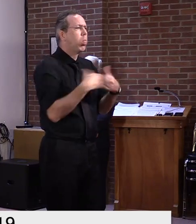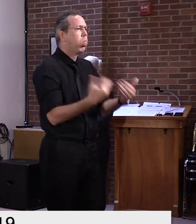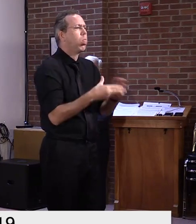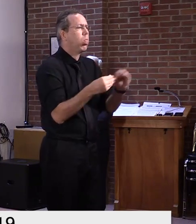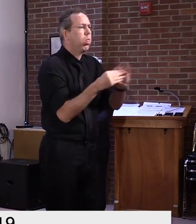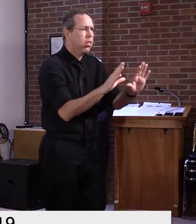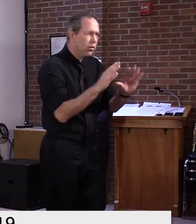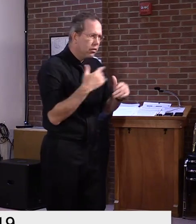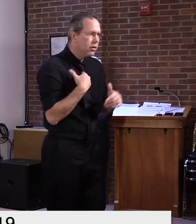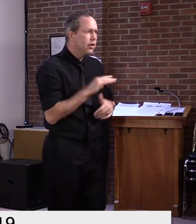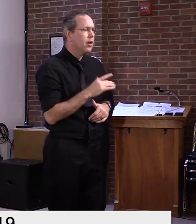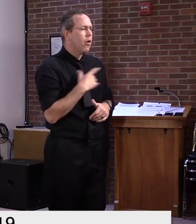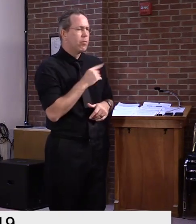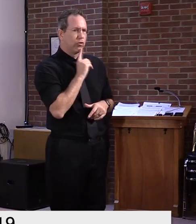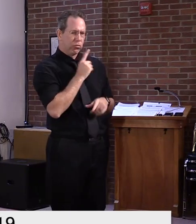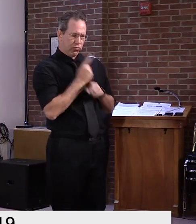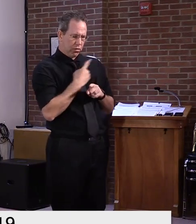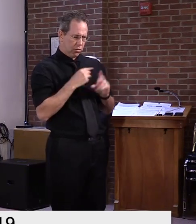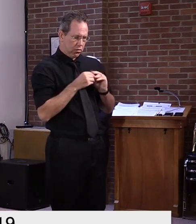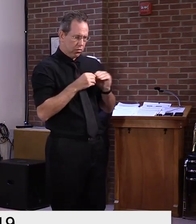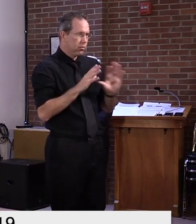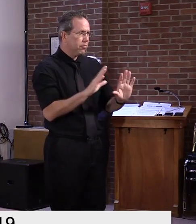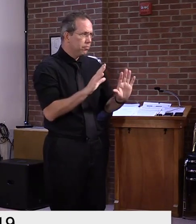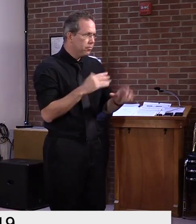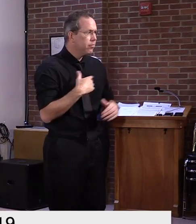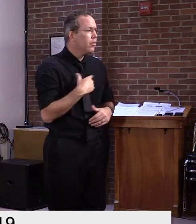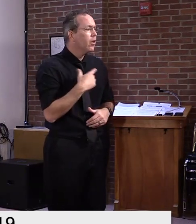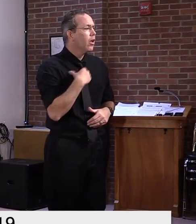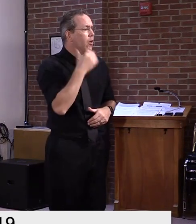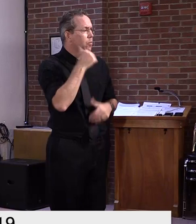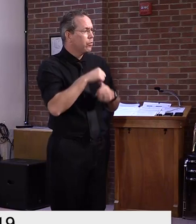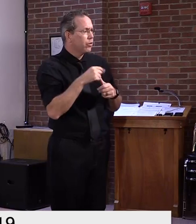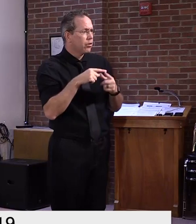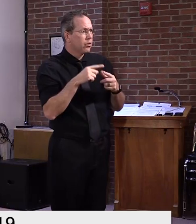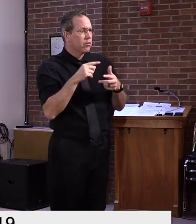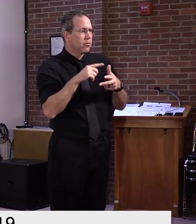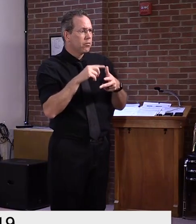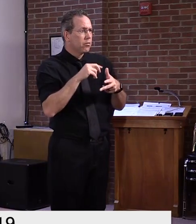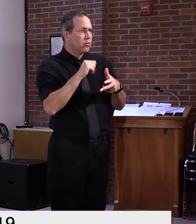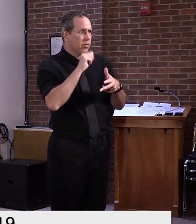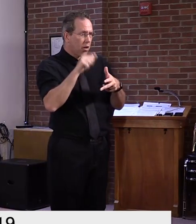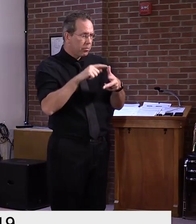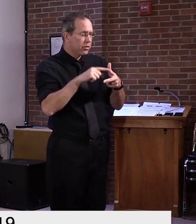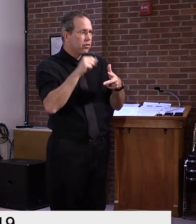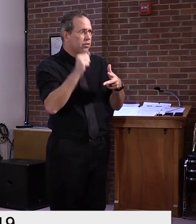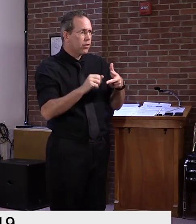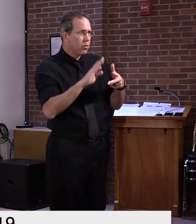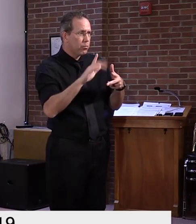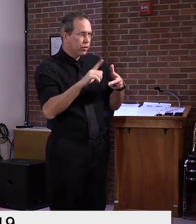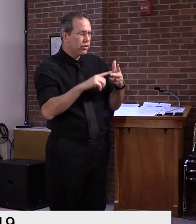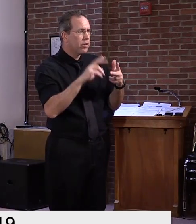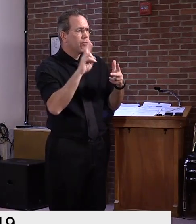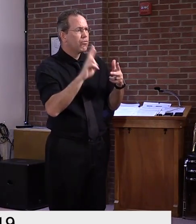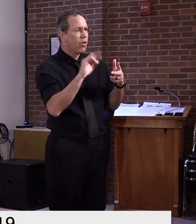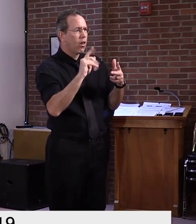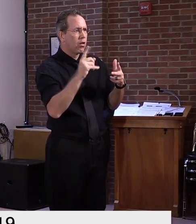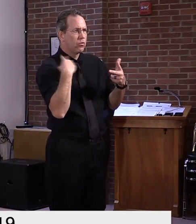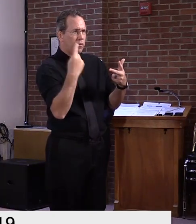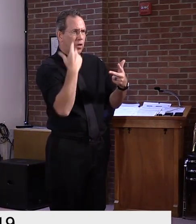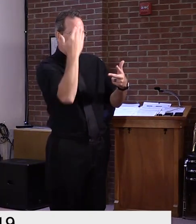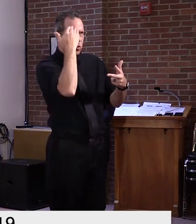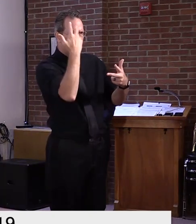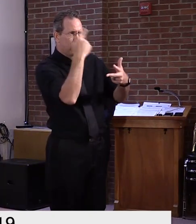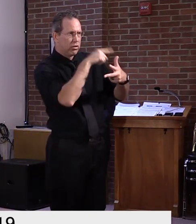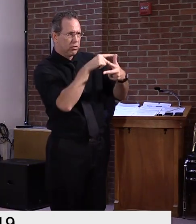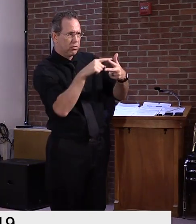right. I think it'll be Montpelier, South Burlington, and Rutland first, and then we'll expand from there. So hopefully we